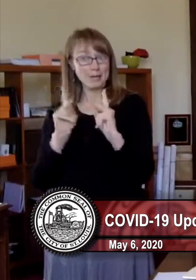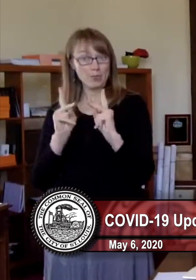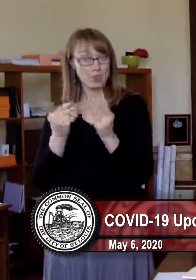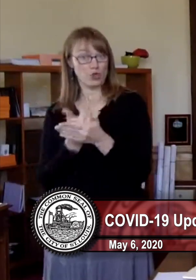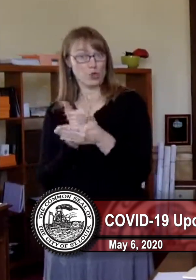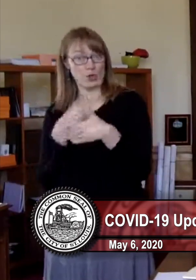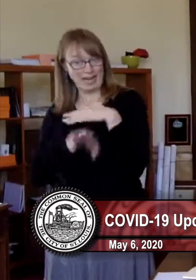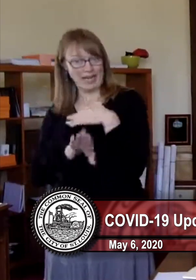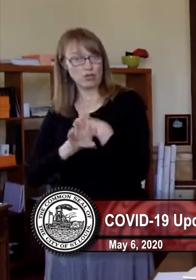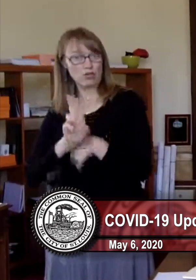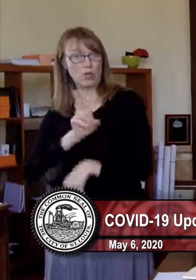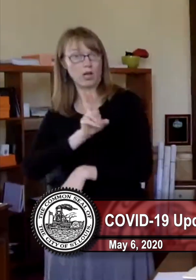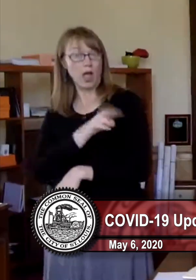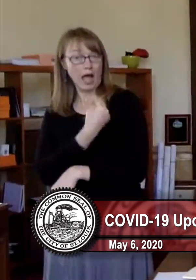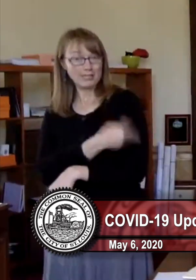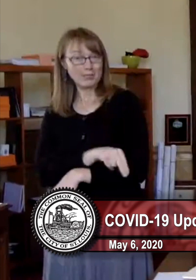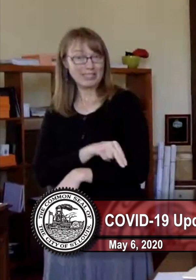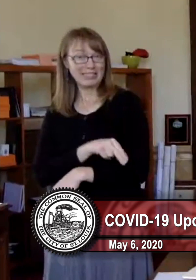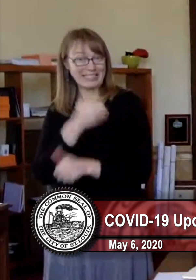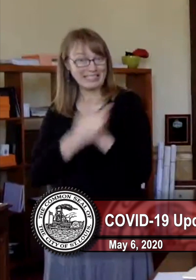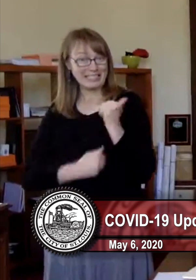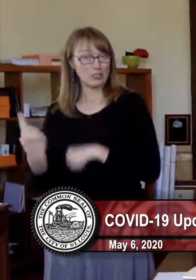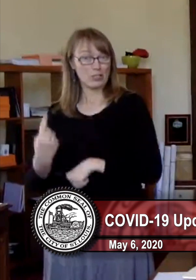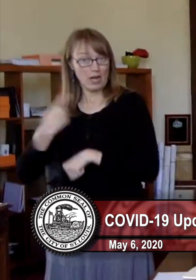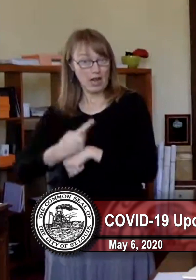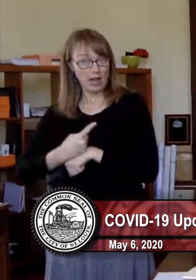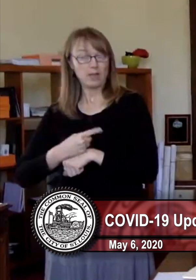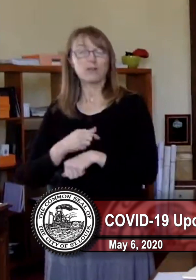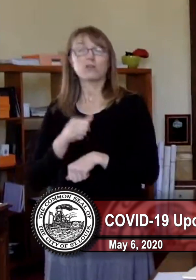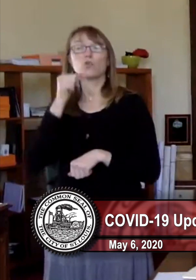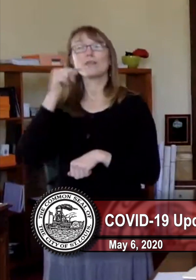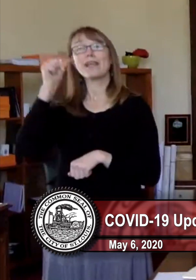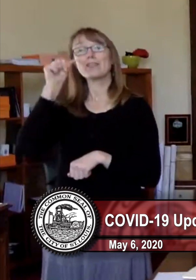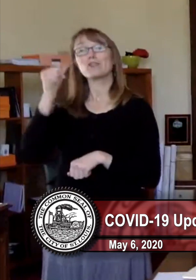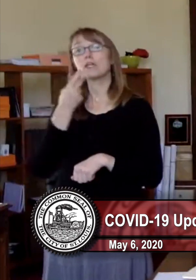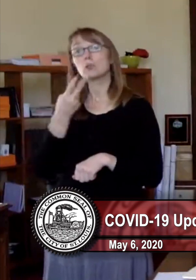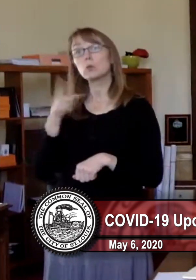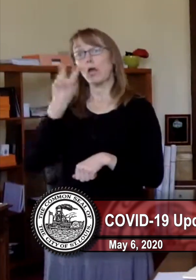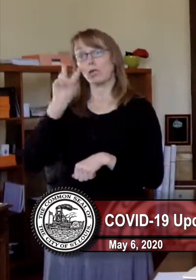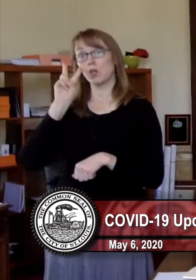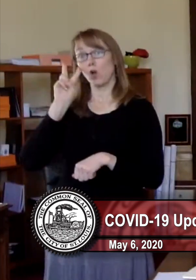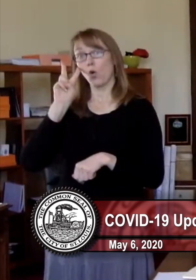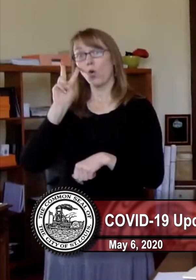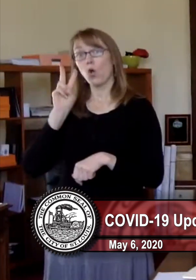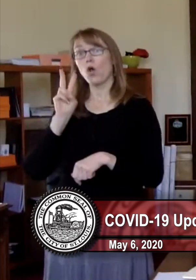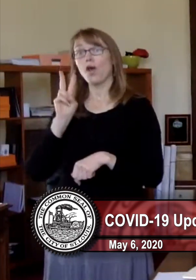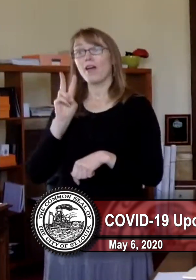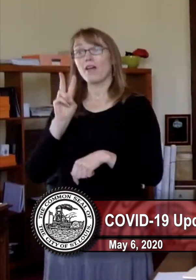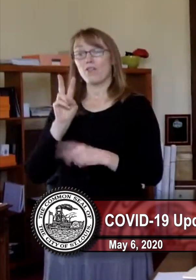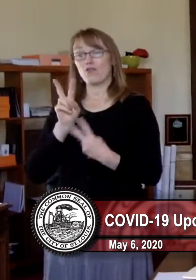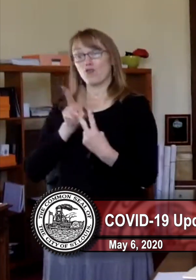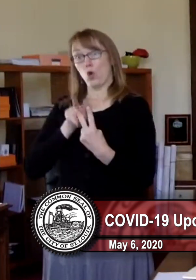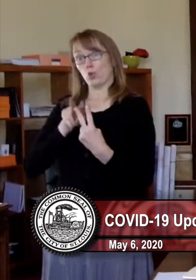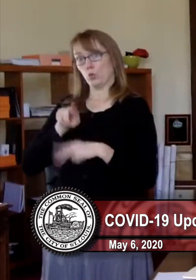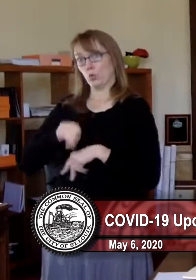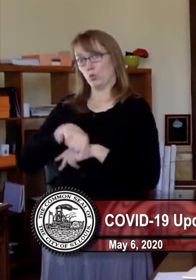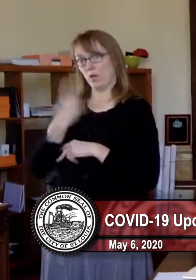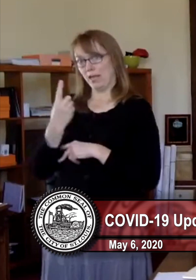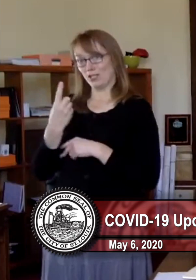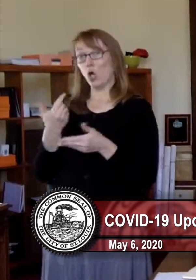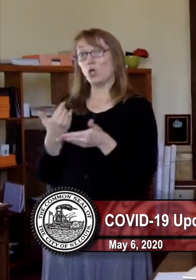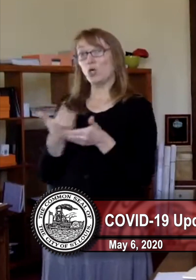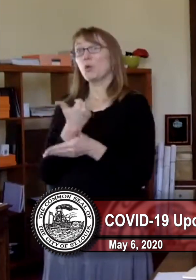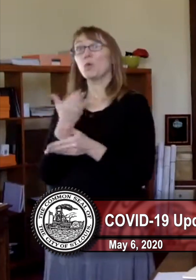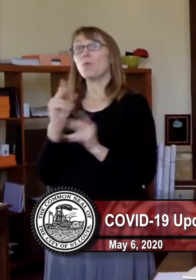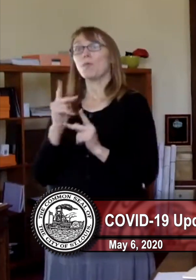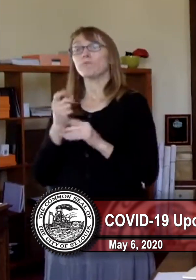by day. And yesterday and the day before were the lowest number of new